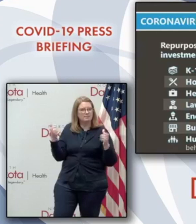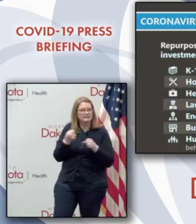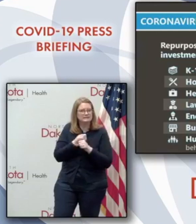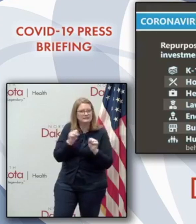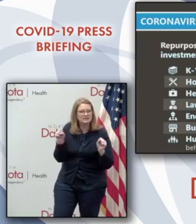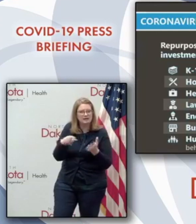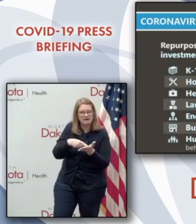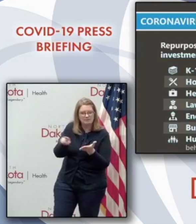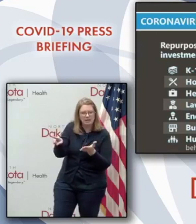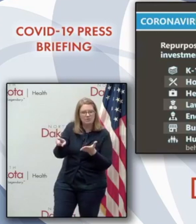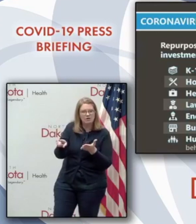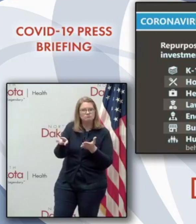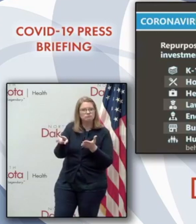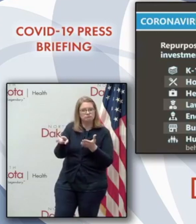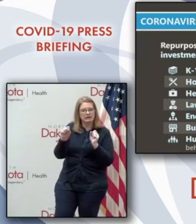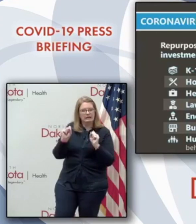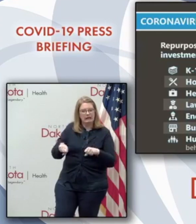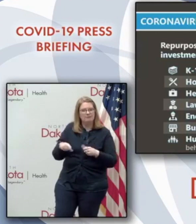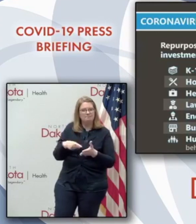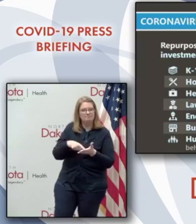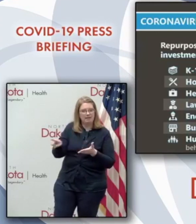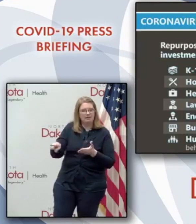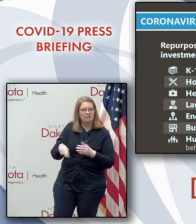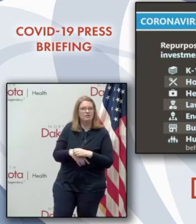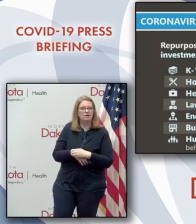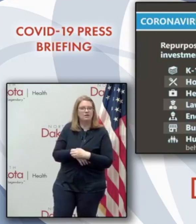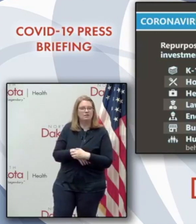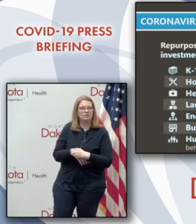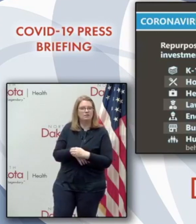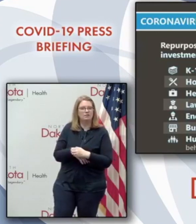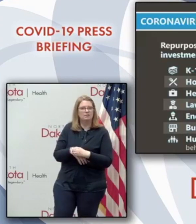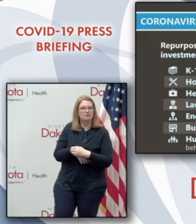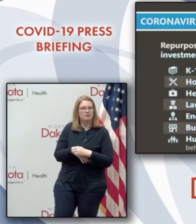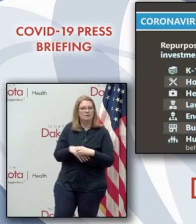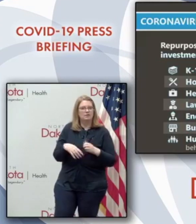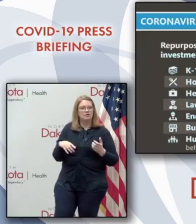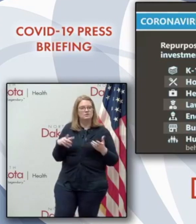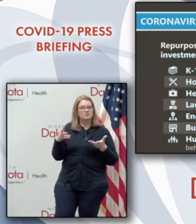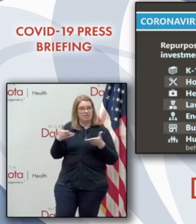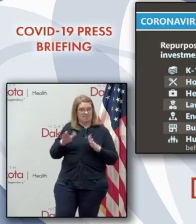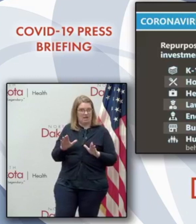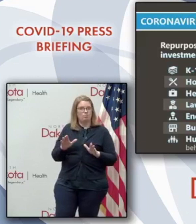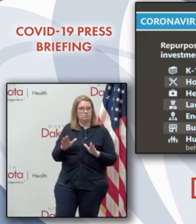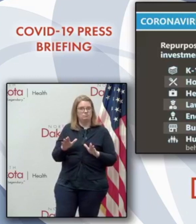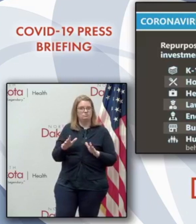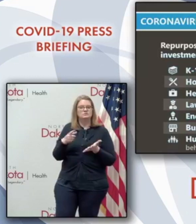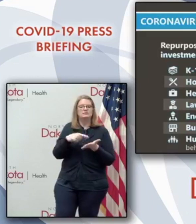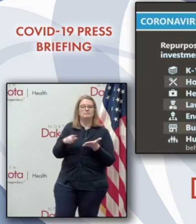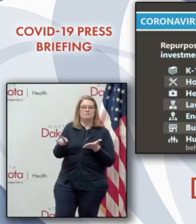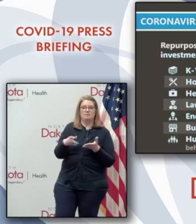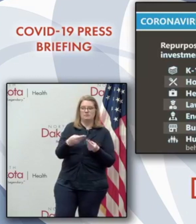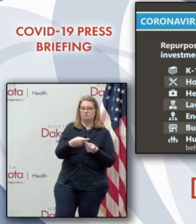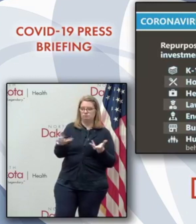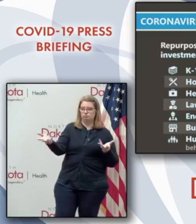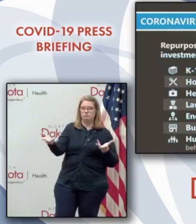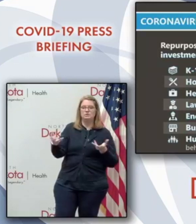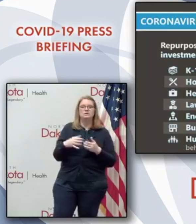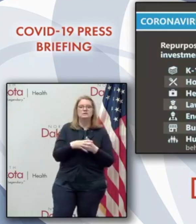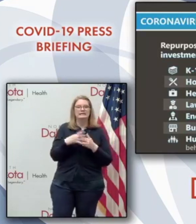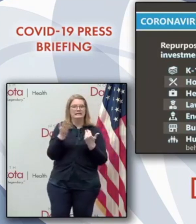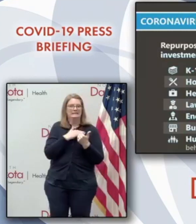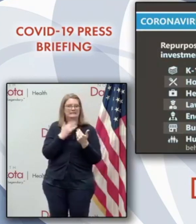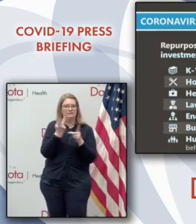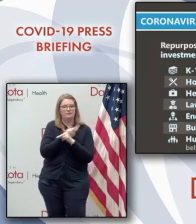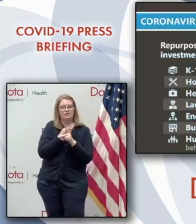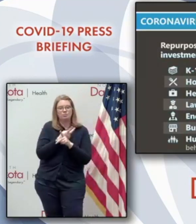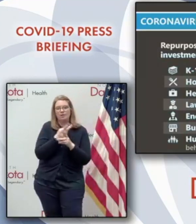they're considered allowable expense, but so they are allowable, so the payment goes out. They can easy for us to calculate what